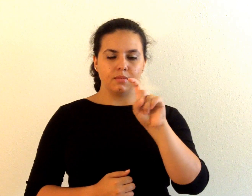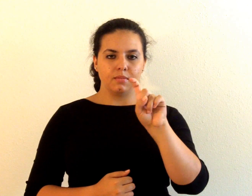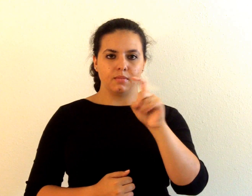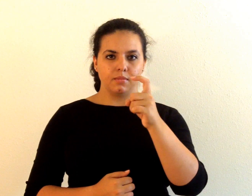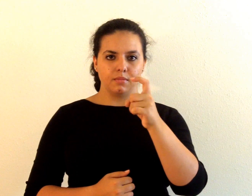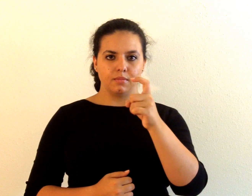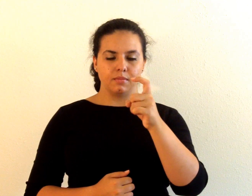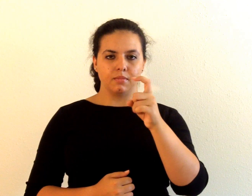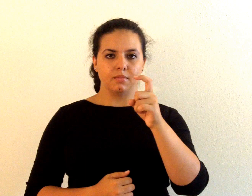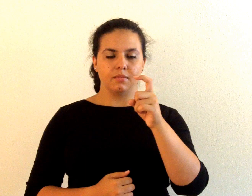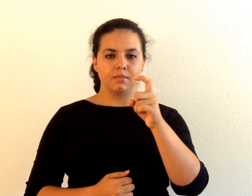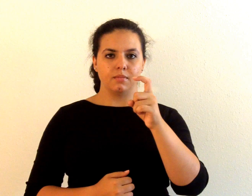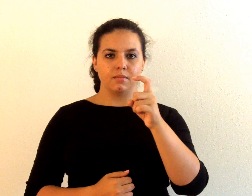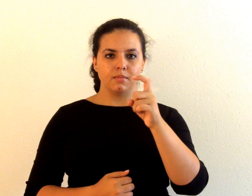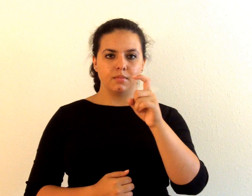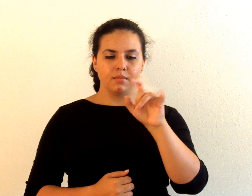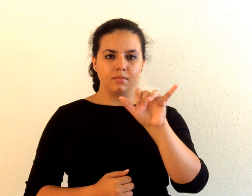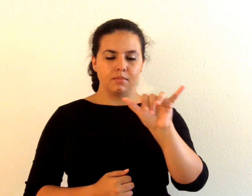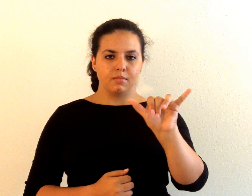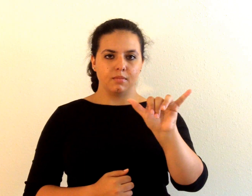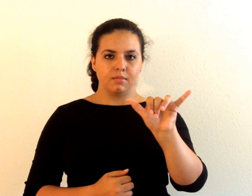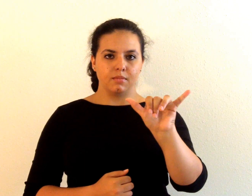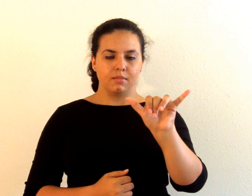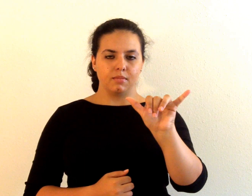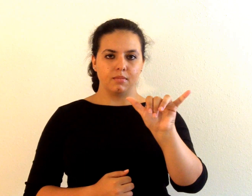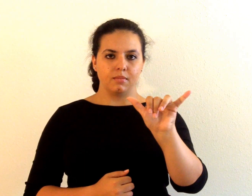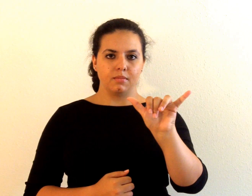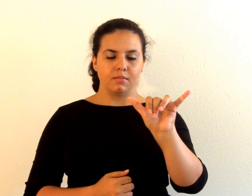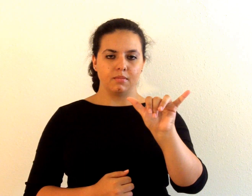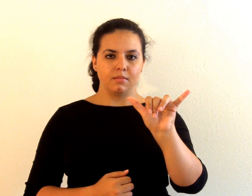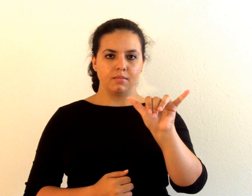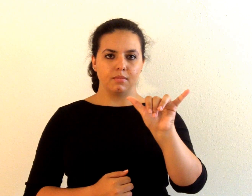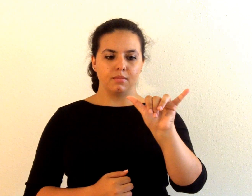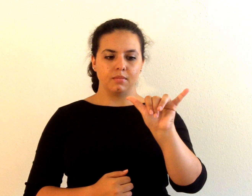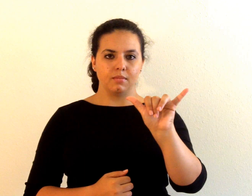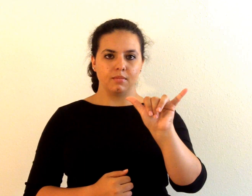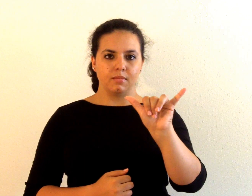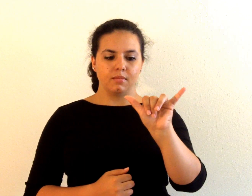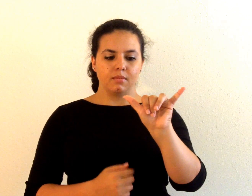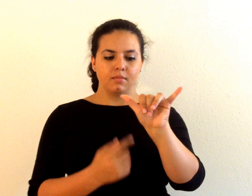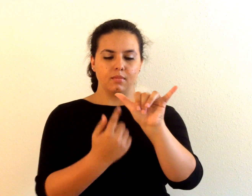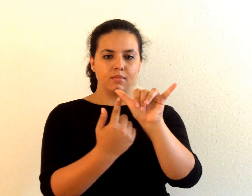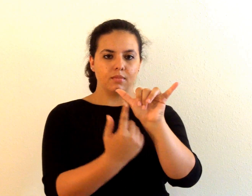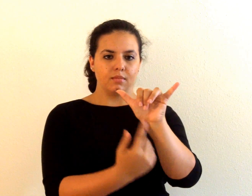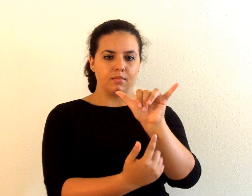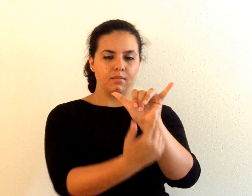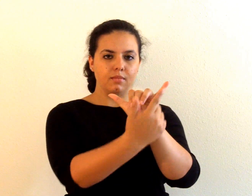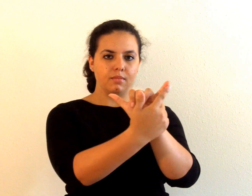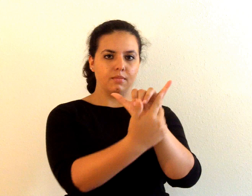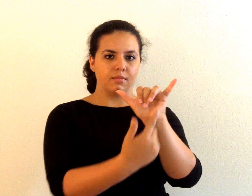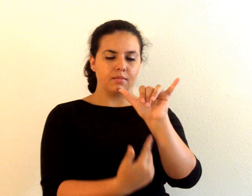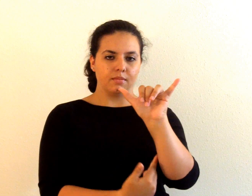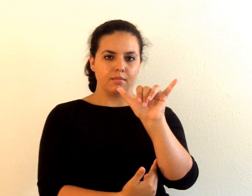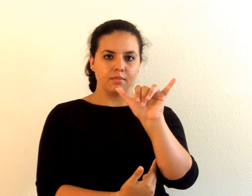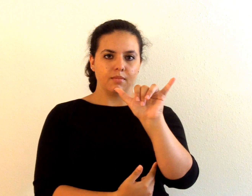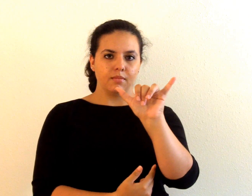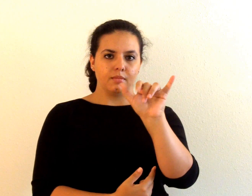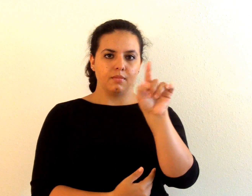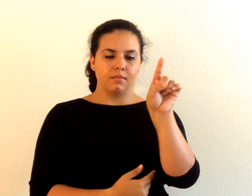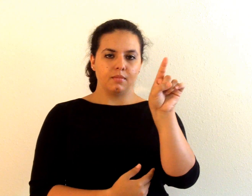rotates. Then Y. You can see the Y. Most people can see a Y there. And then you draw out the